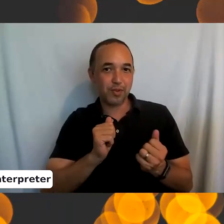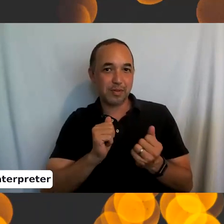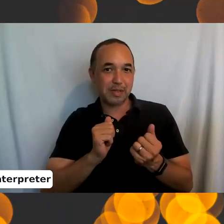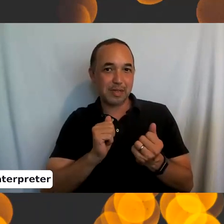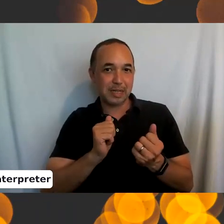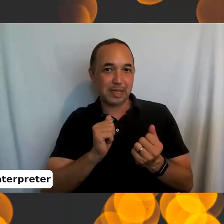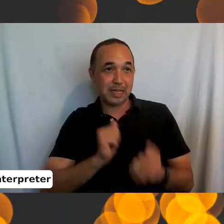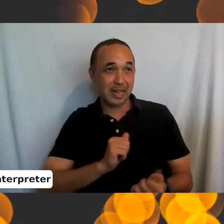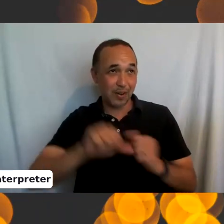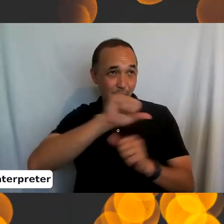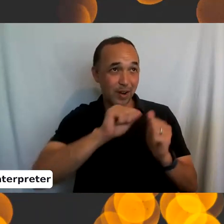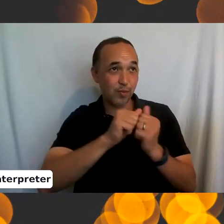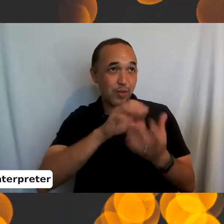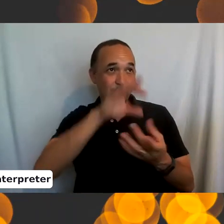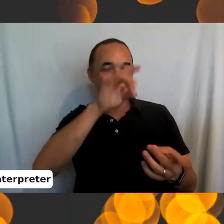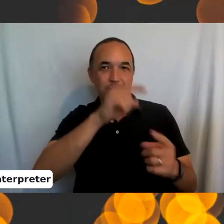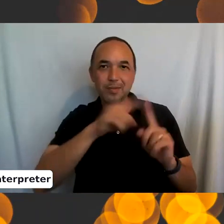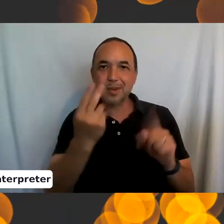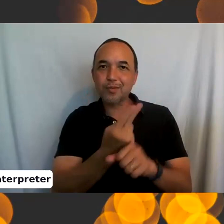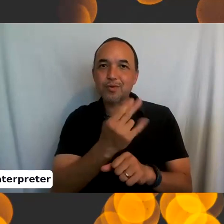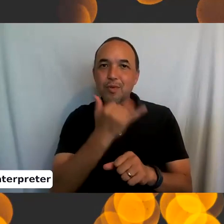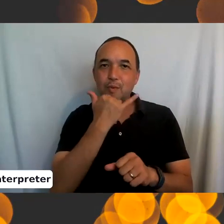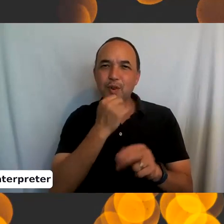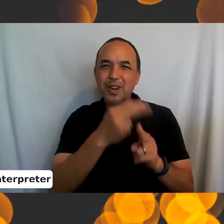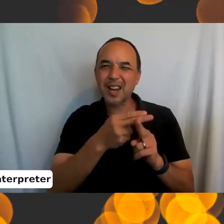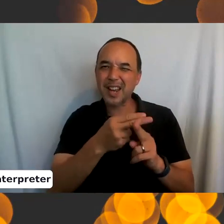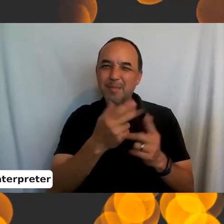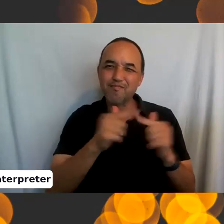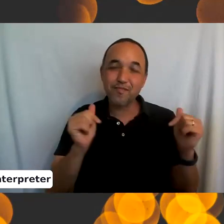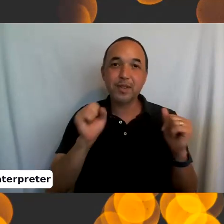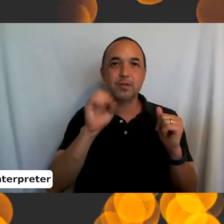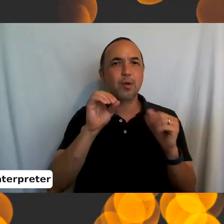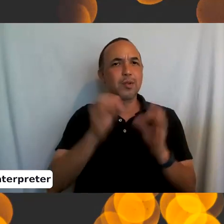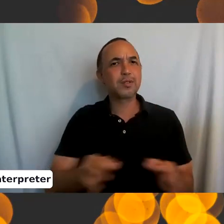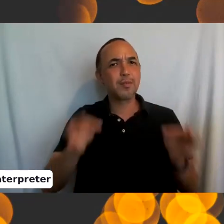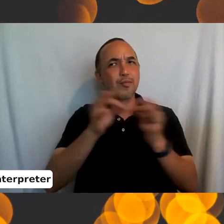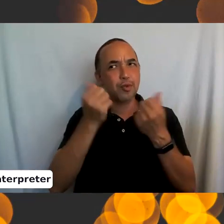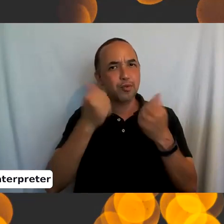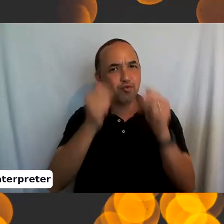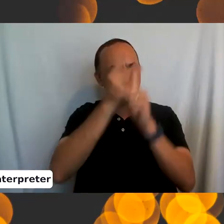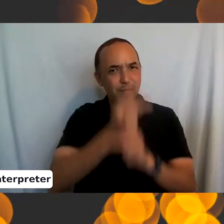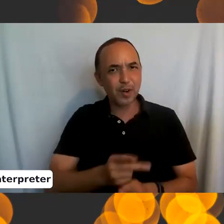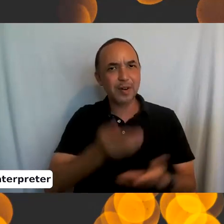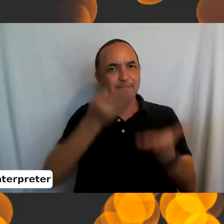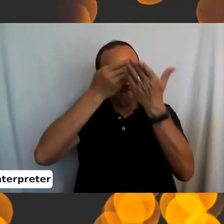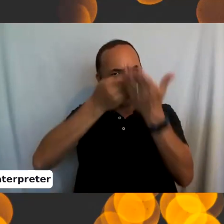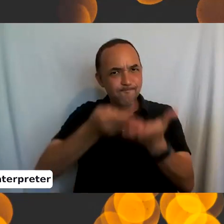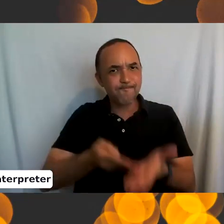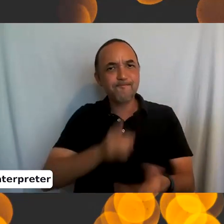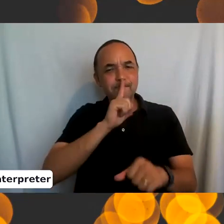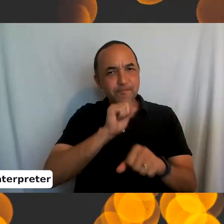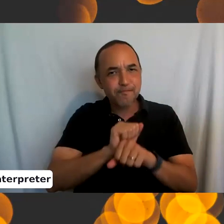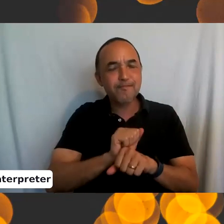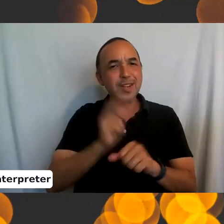name that's not even theirs. And so it's very important to try to get your history correct. The other thing I will